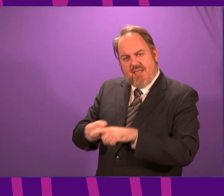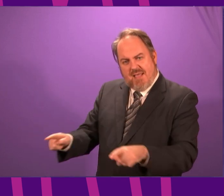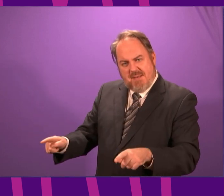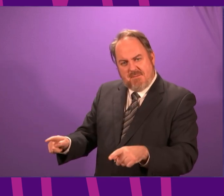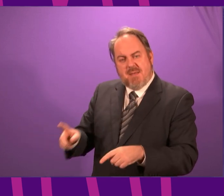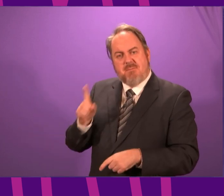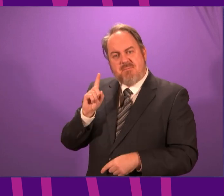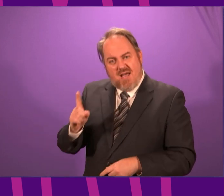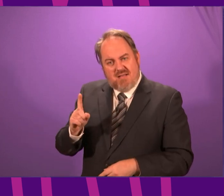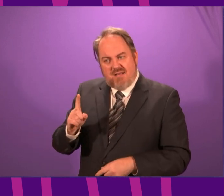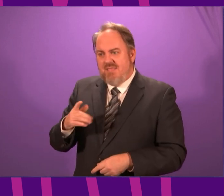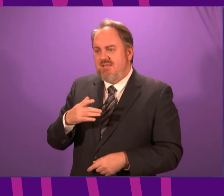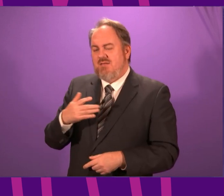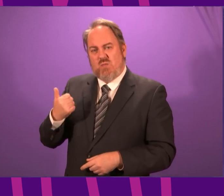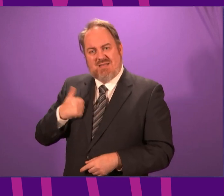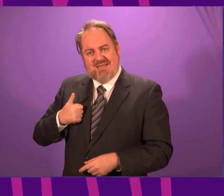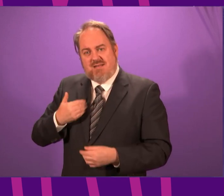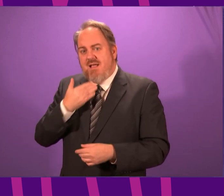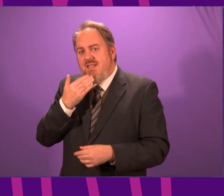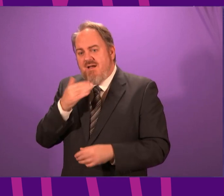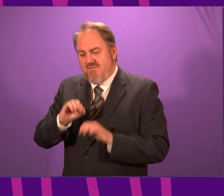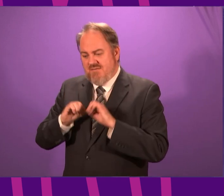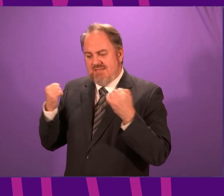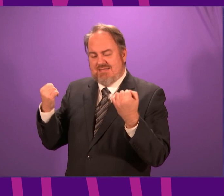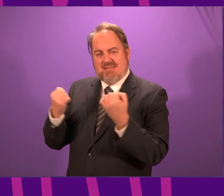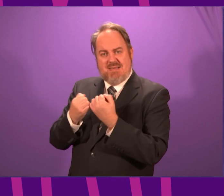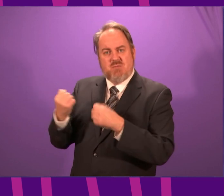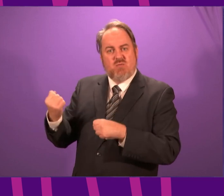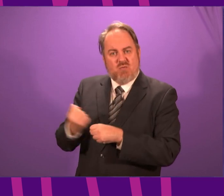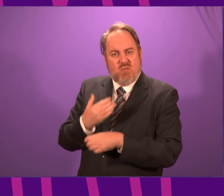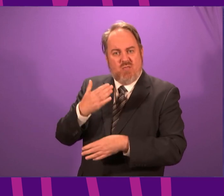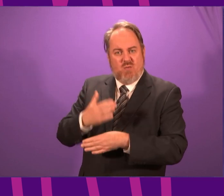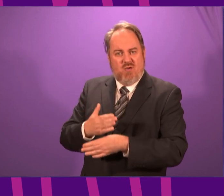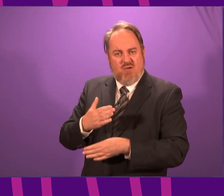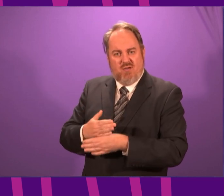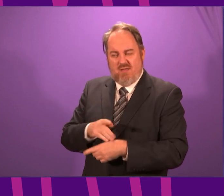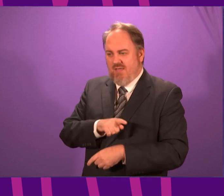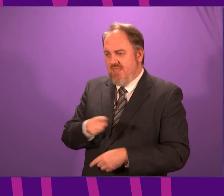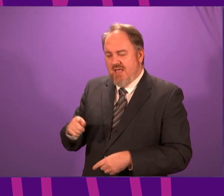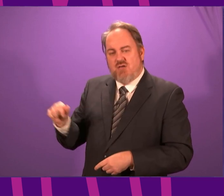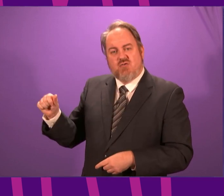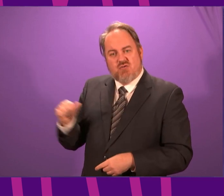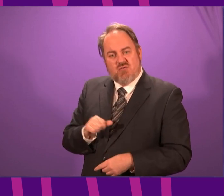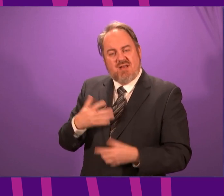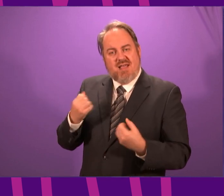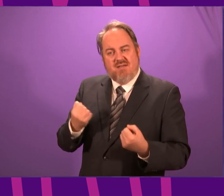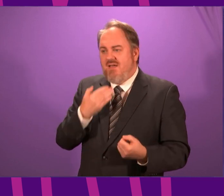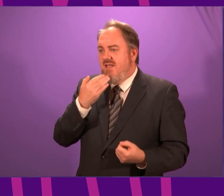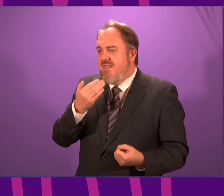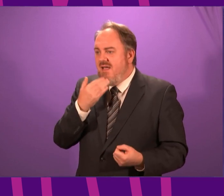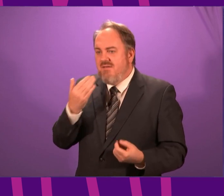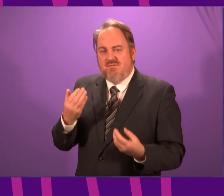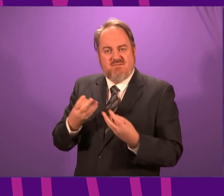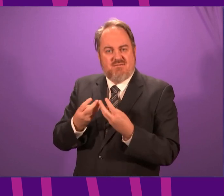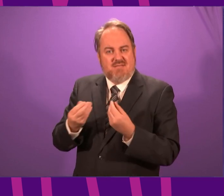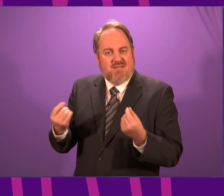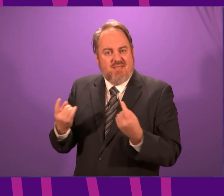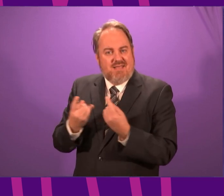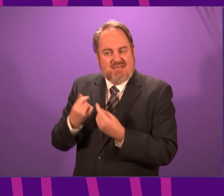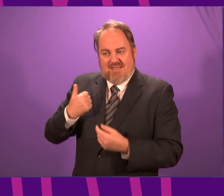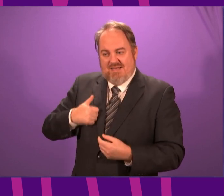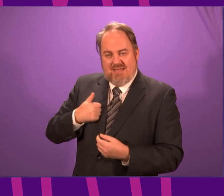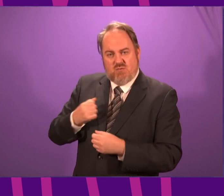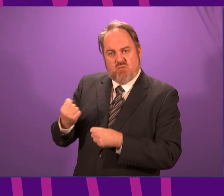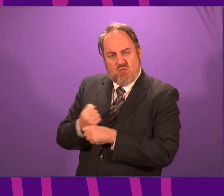is to have enough colleagues to make their workload manageable. What they deserve is to have the resources to deal with the challenge that they